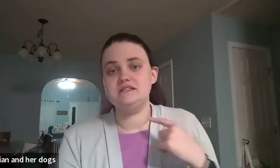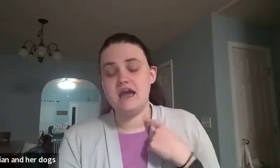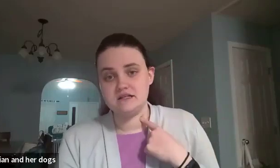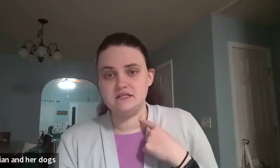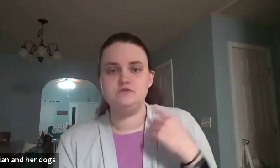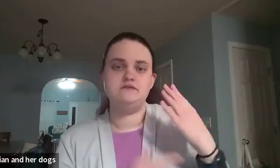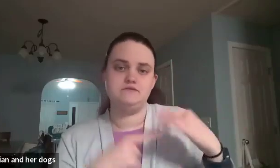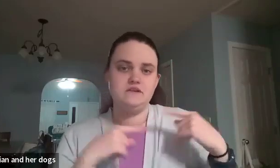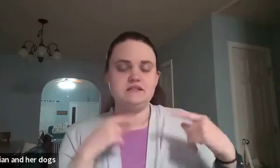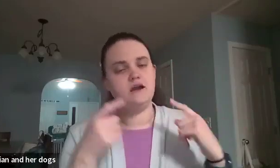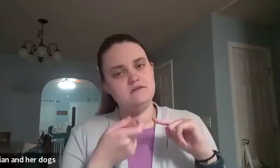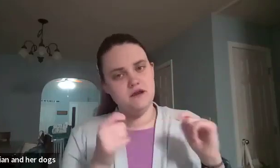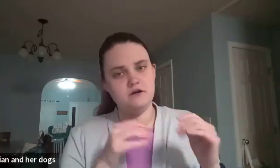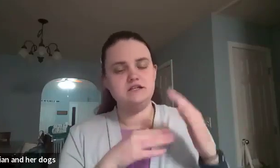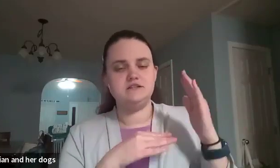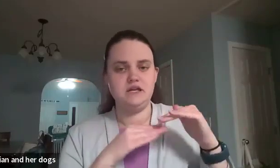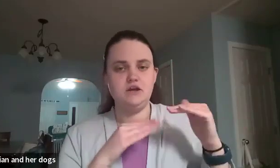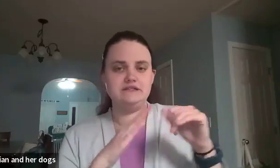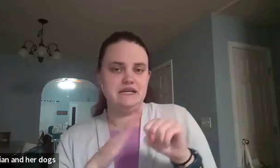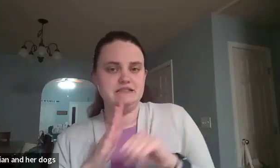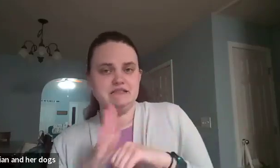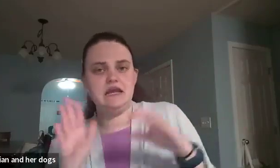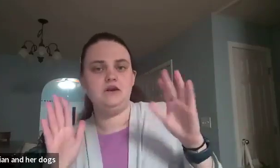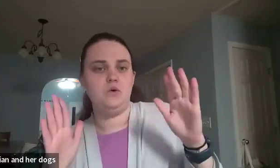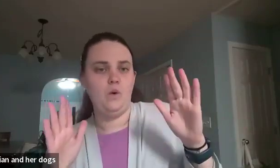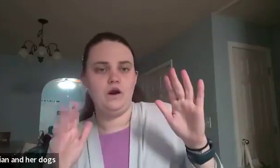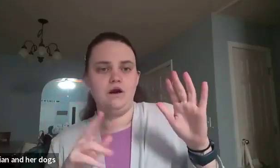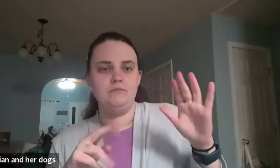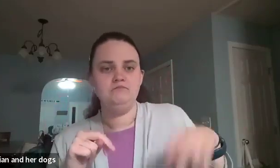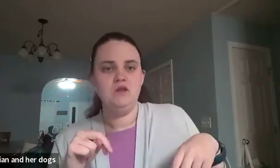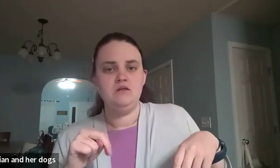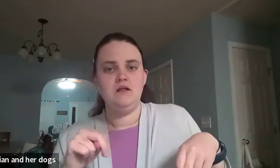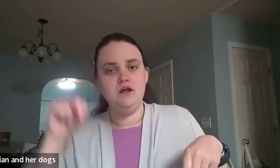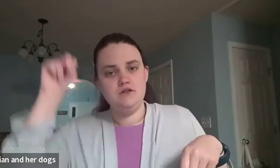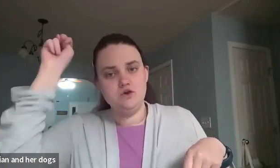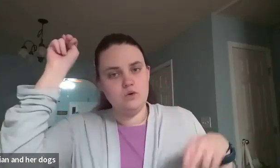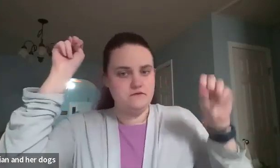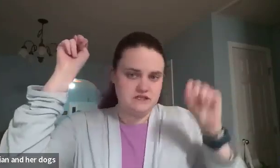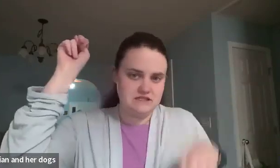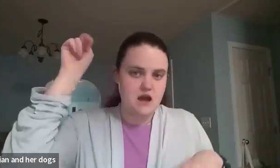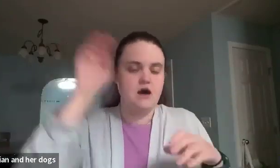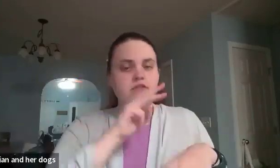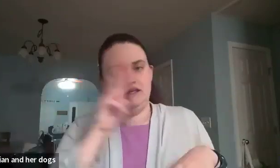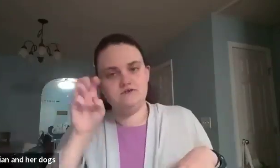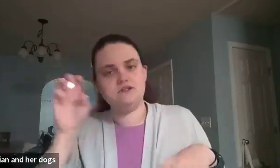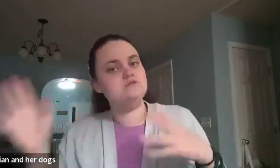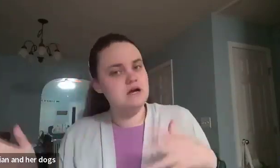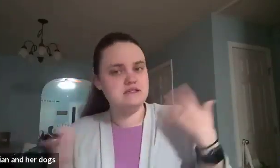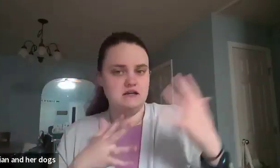different accents, we have different things that kind of vary depending on state to state, or like the north versus south, east versus west kind